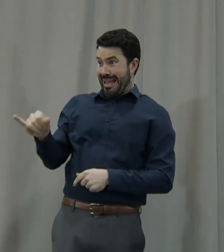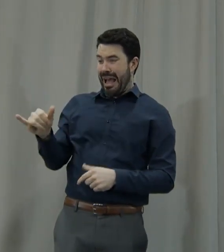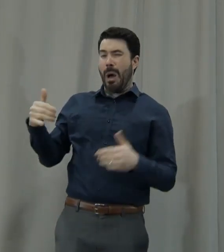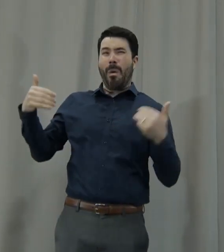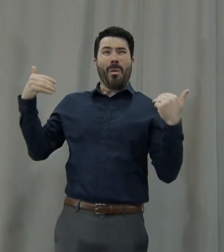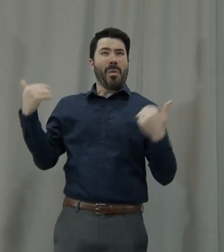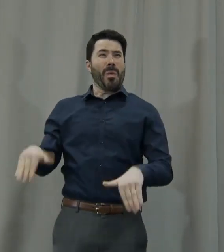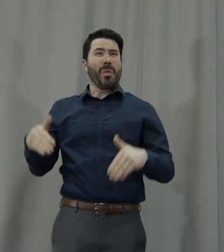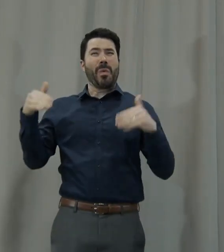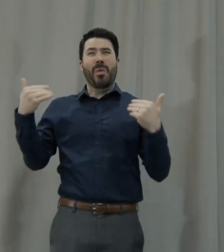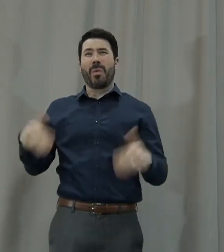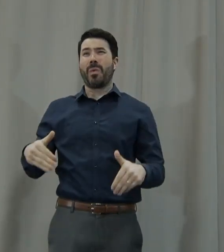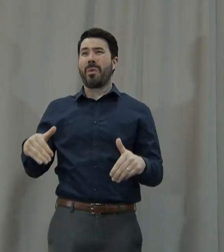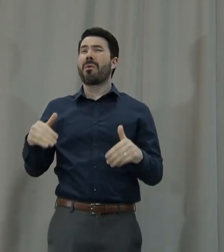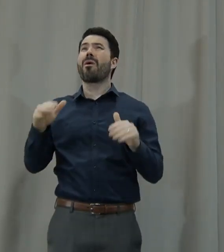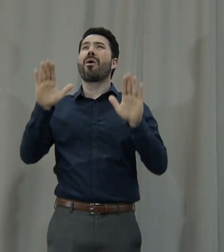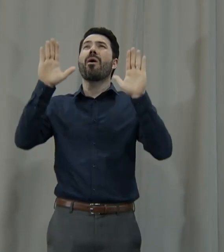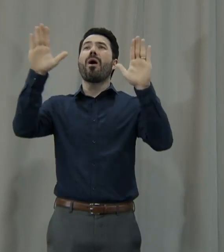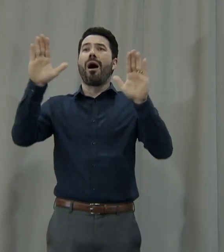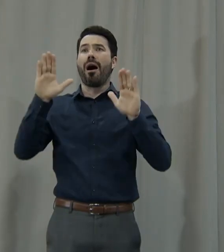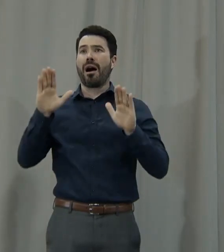blessing for our community.